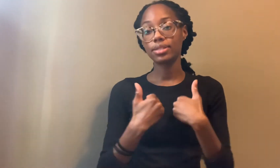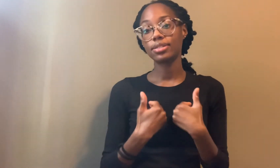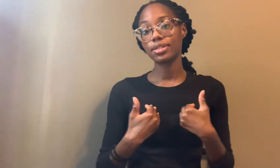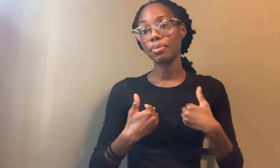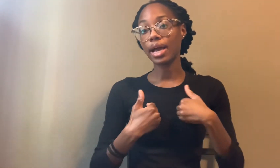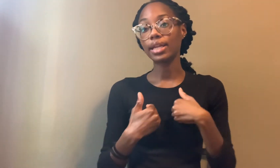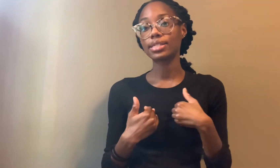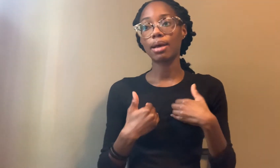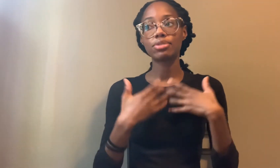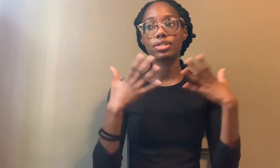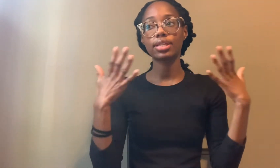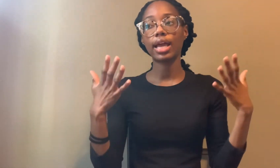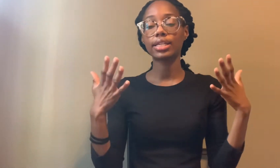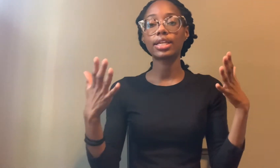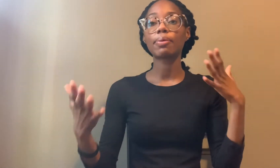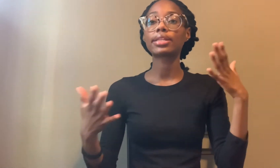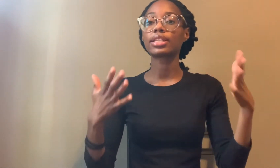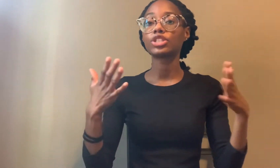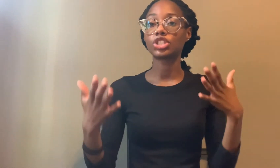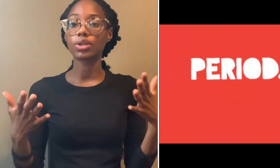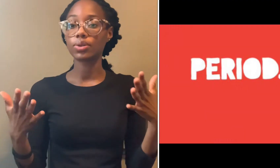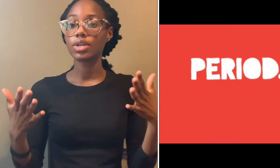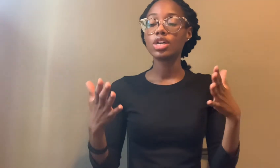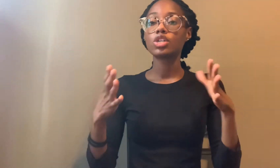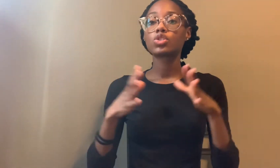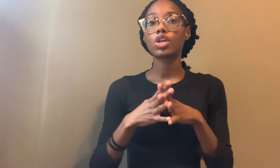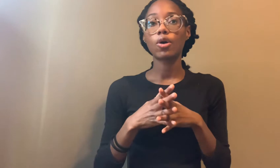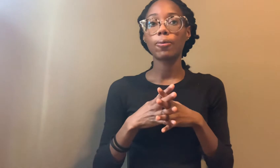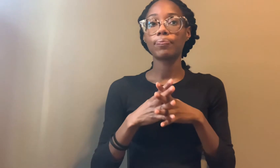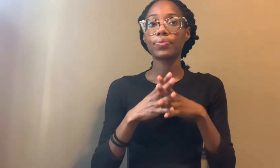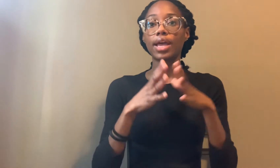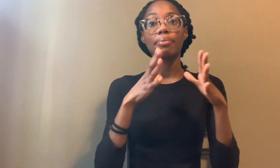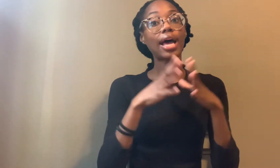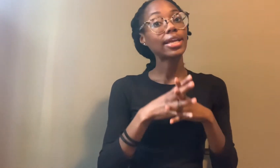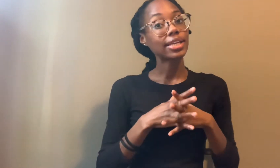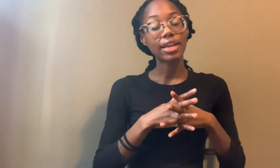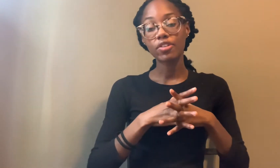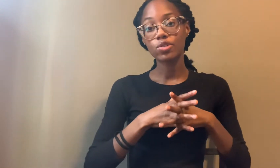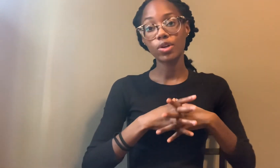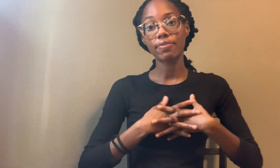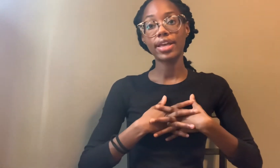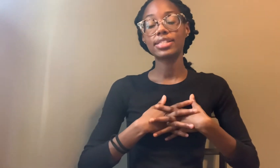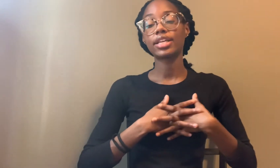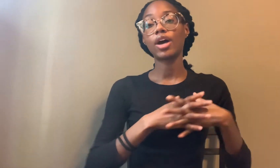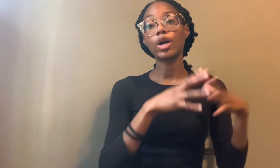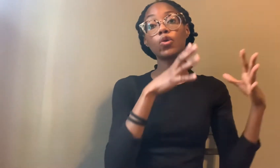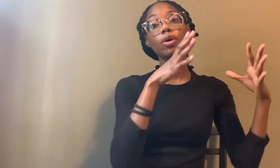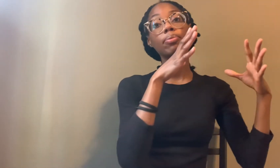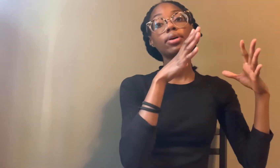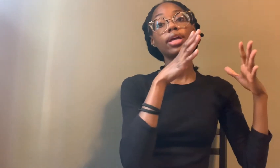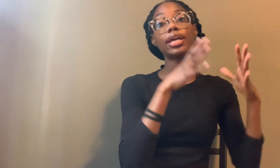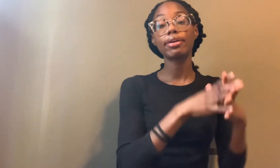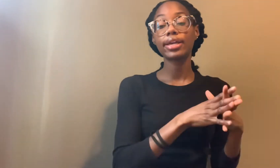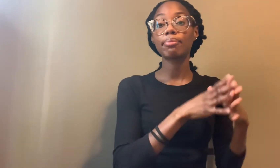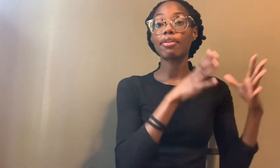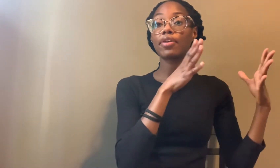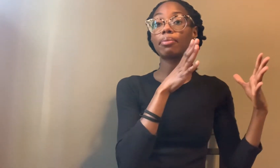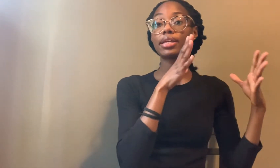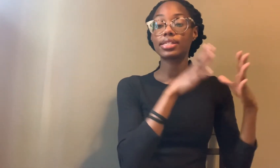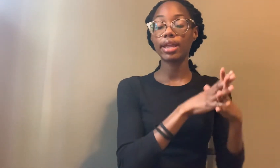to be honest. I'm just kind of directing the show. So I'm not a native user of ASL. I grew up hearing, my family is